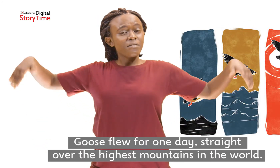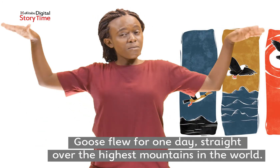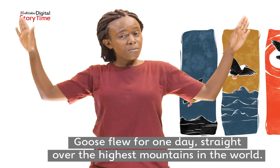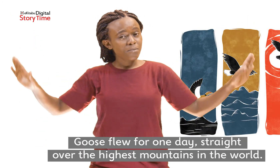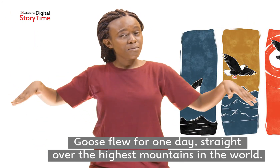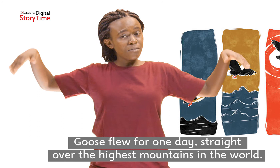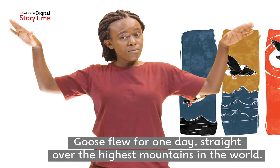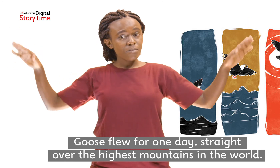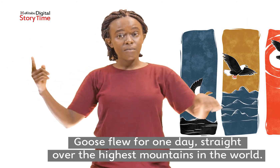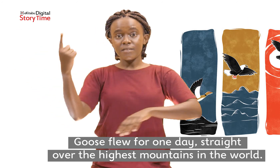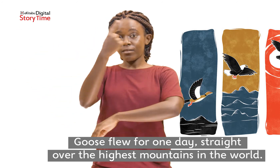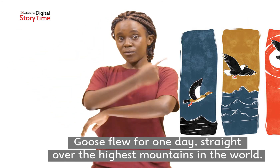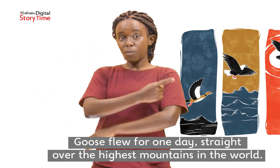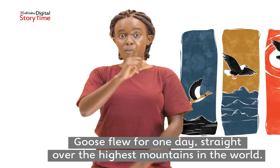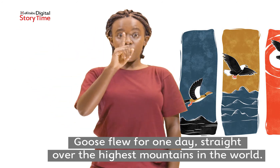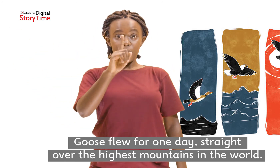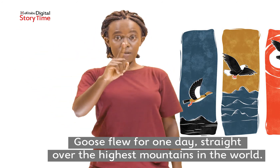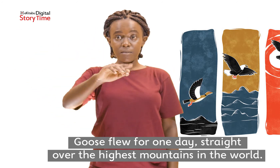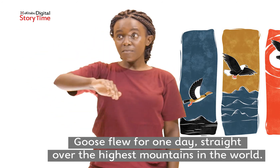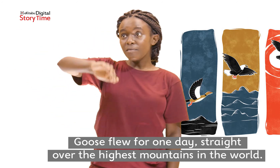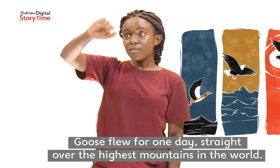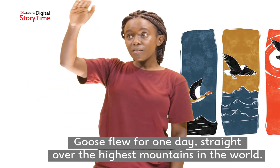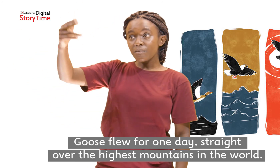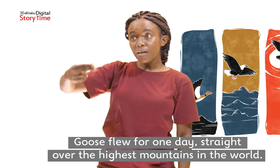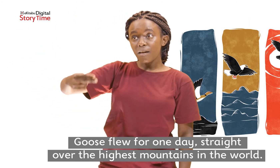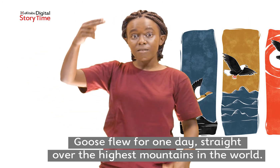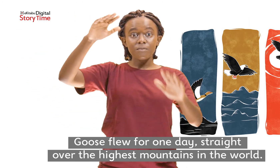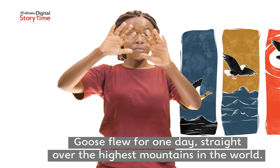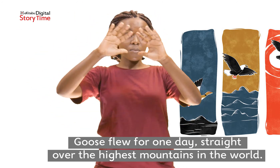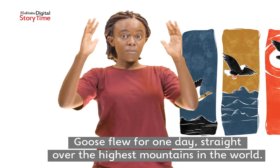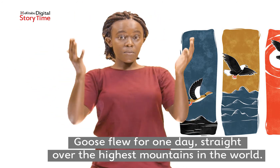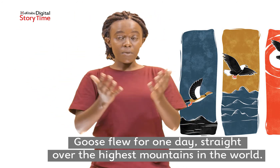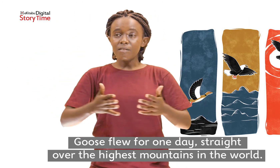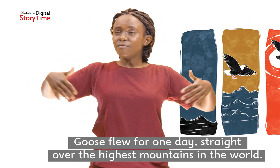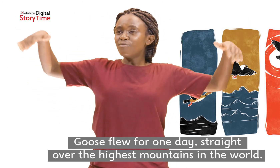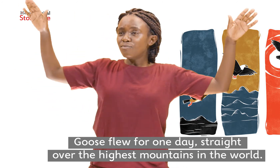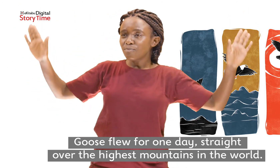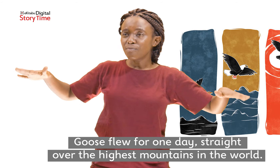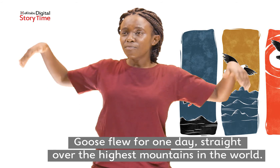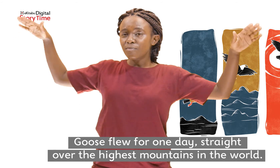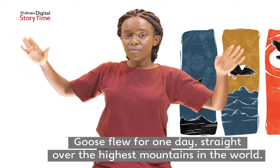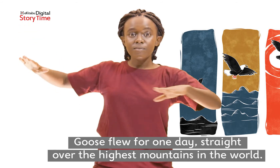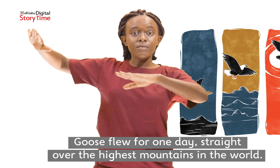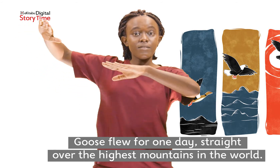Goose flew for one day, straight over the highest mountains in the world.